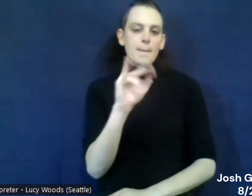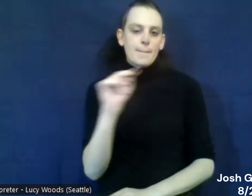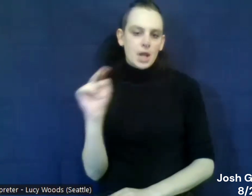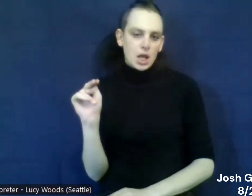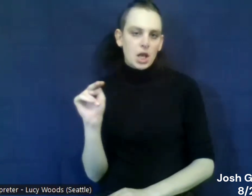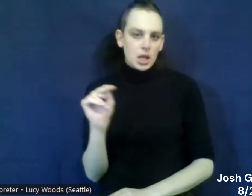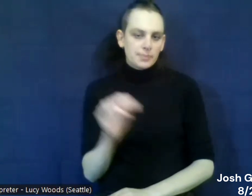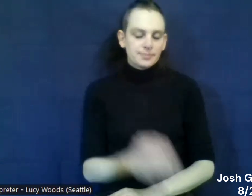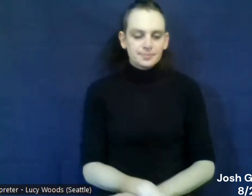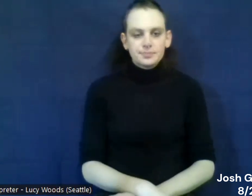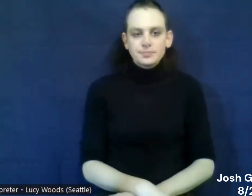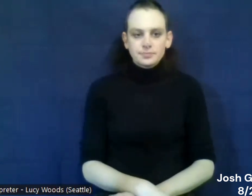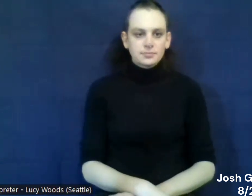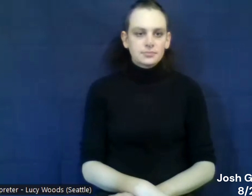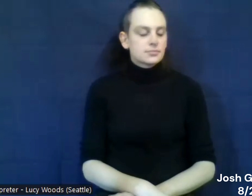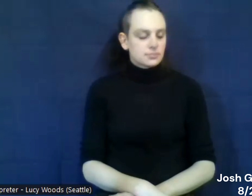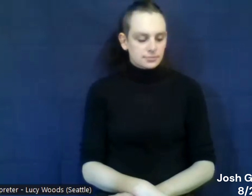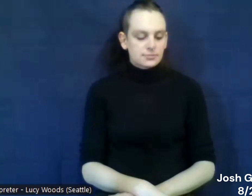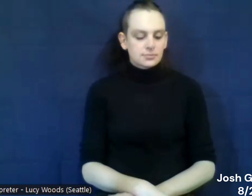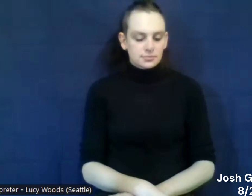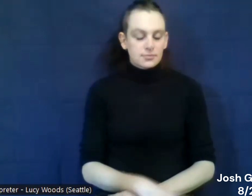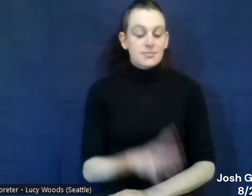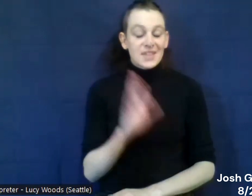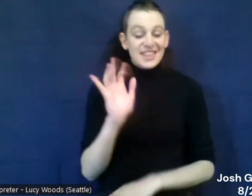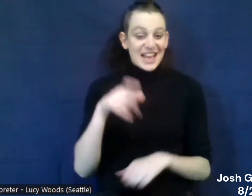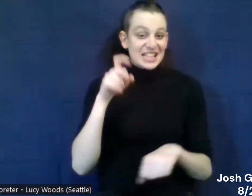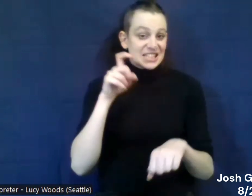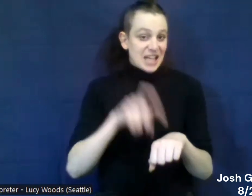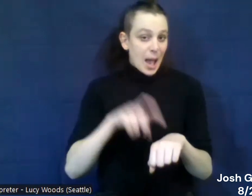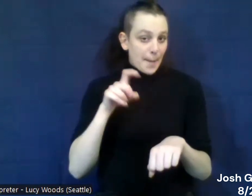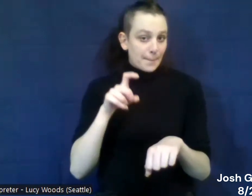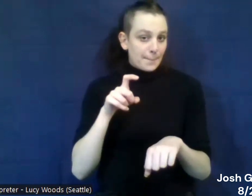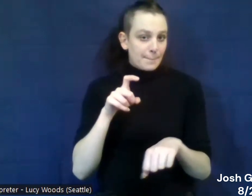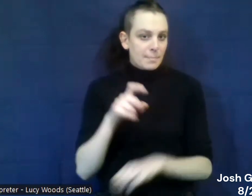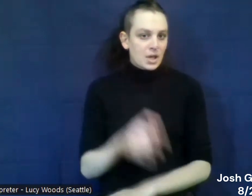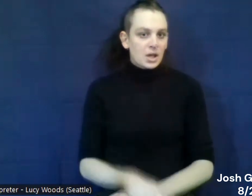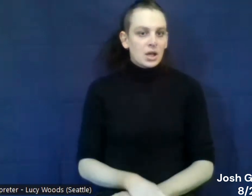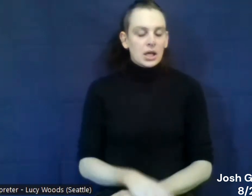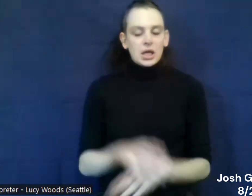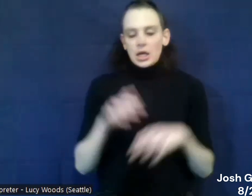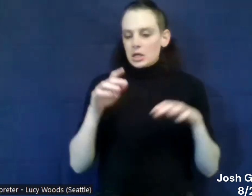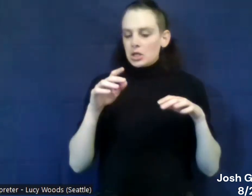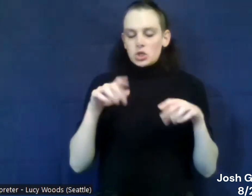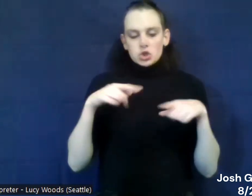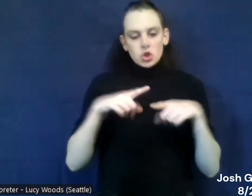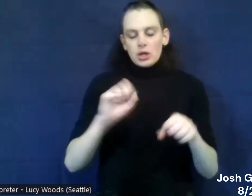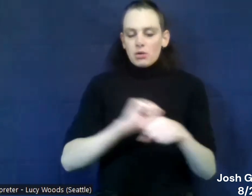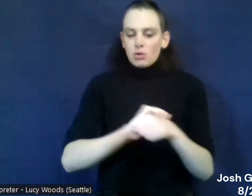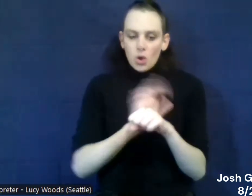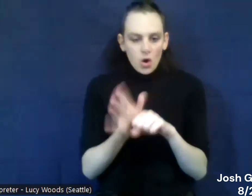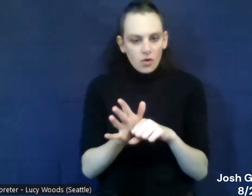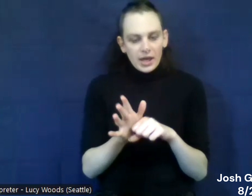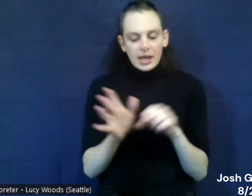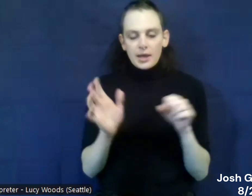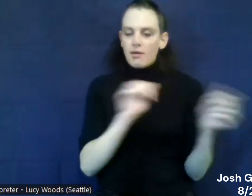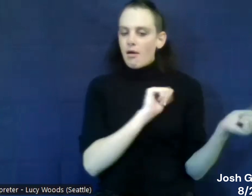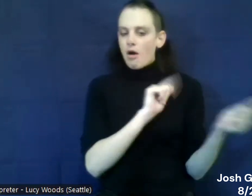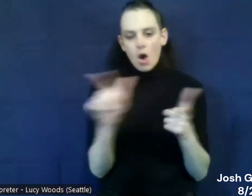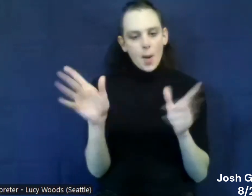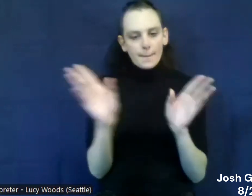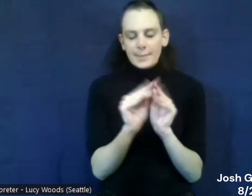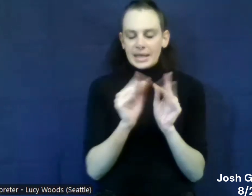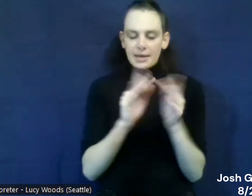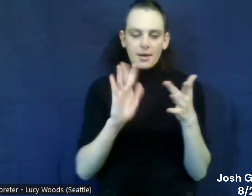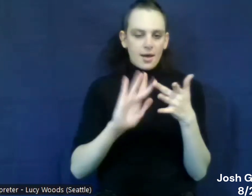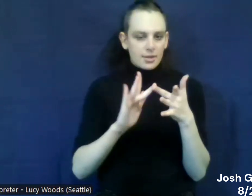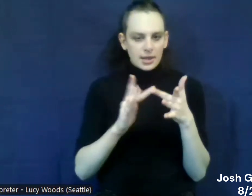I In that point in time, it was like the heart of COVID. Everything was locked down. All meetings were online, and I was